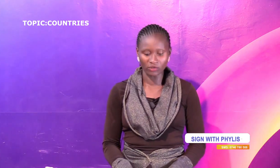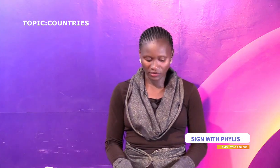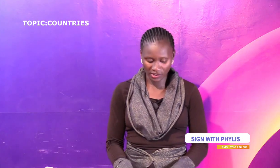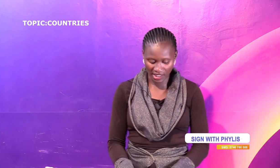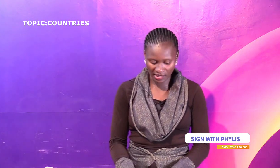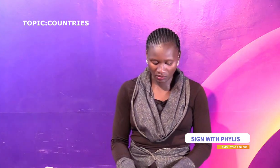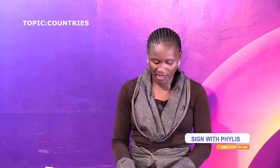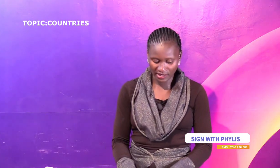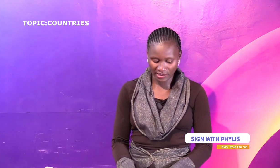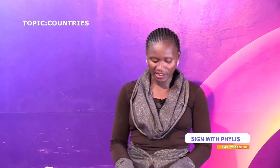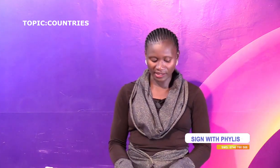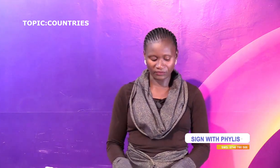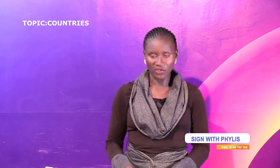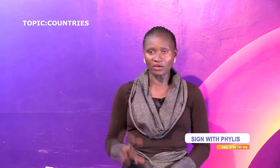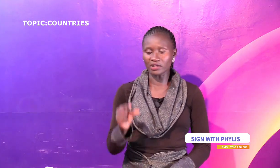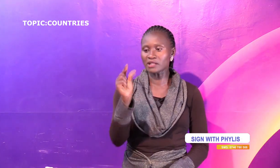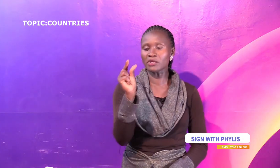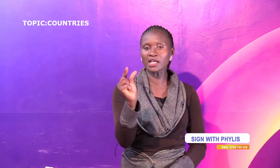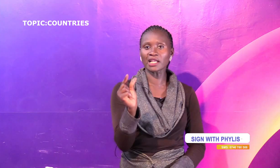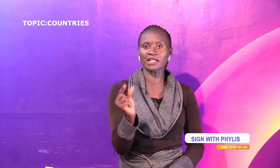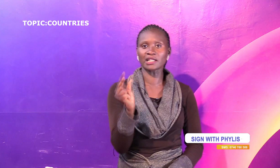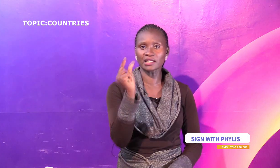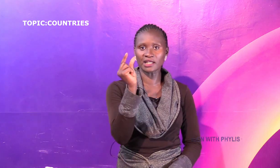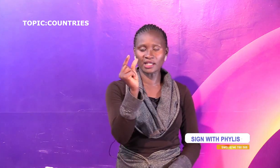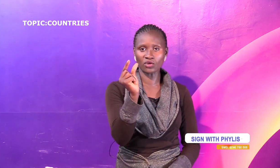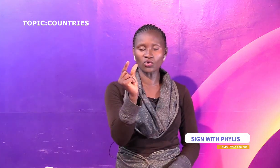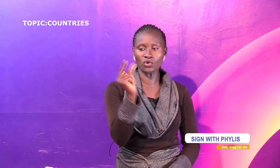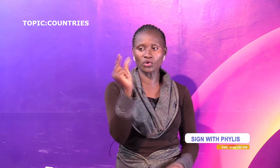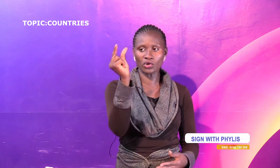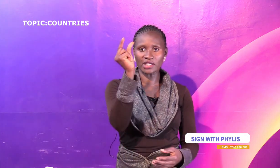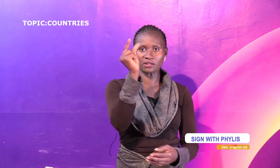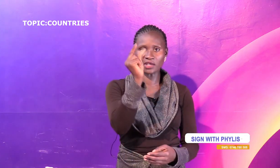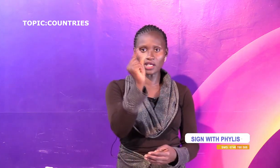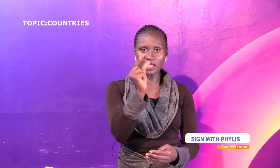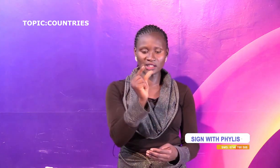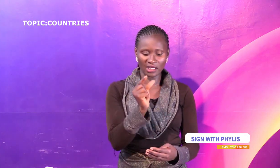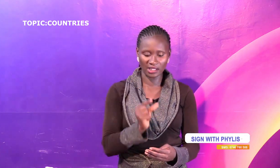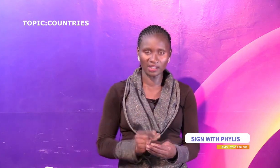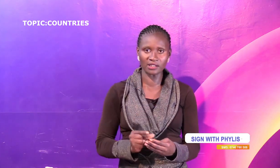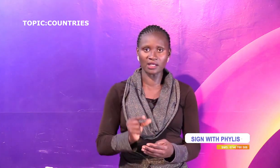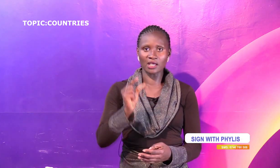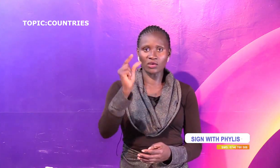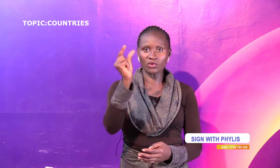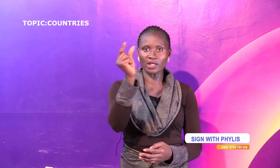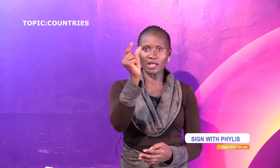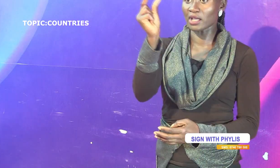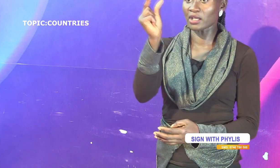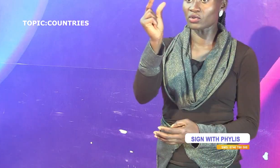sign the word Italy? You're just making letter U. You are just making it like this. You are drawing something and